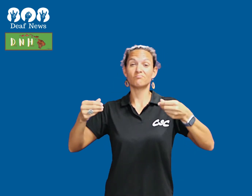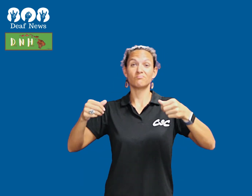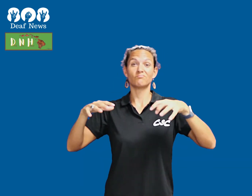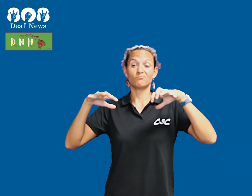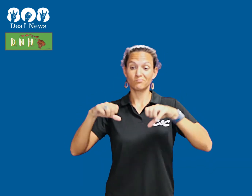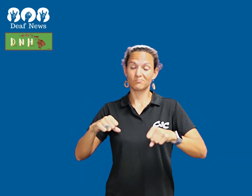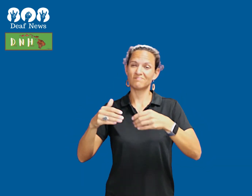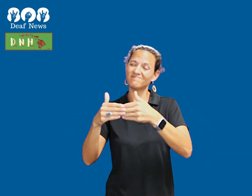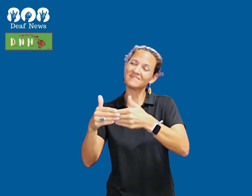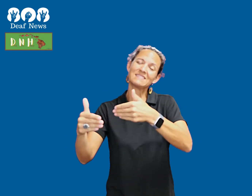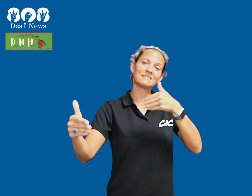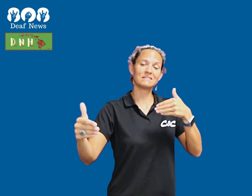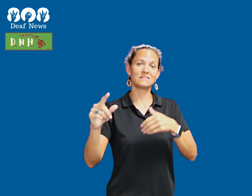130 in rural areas.